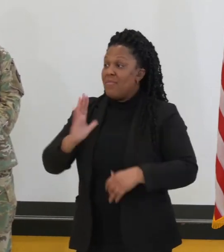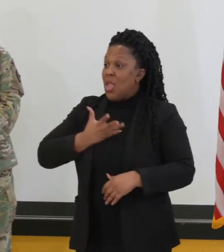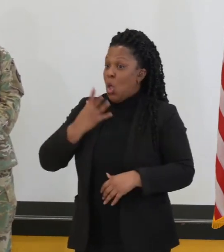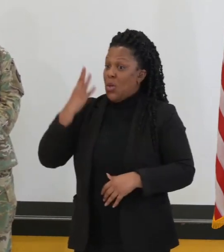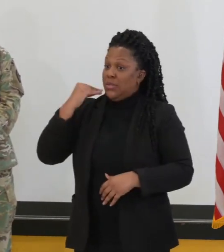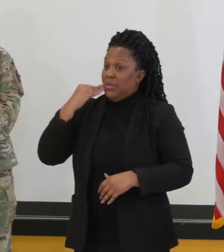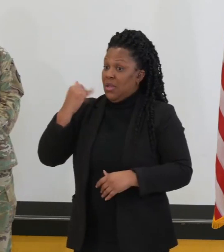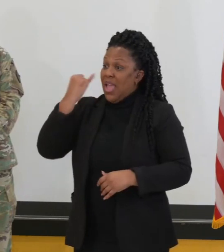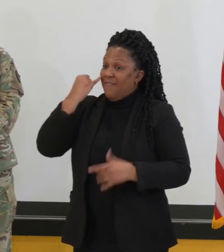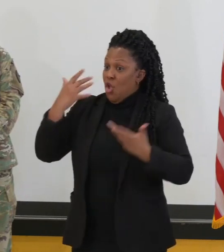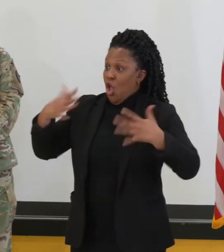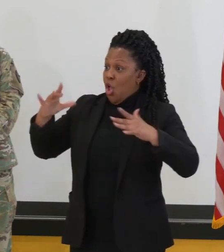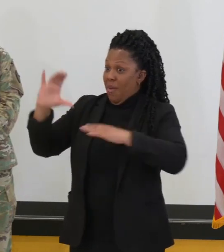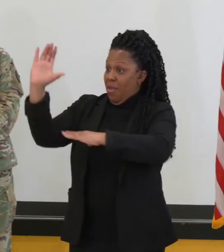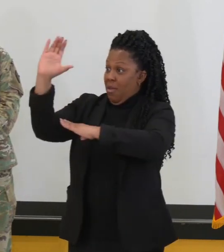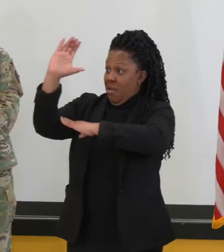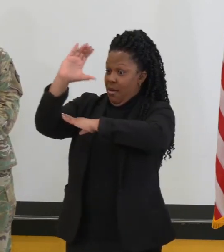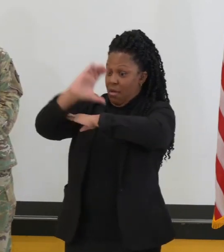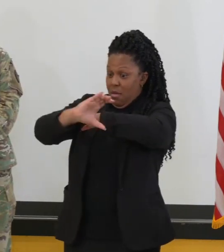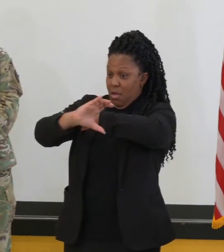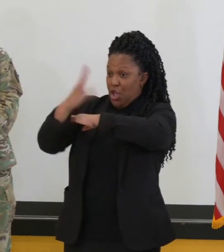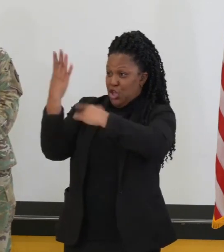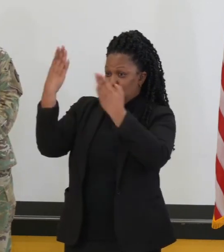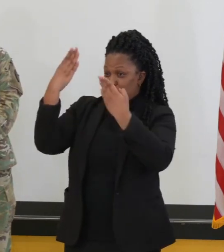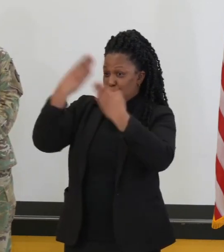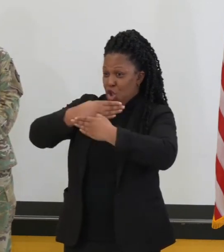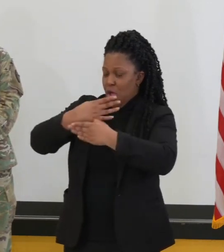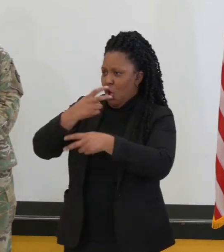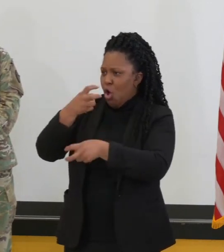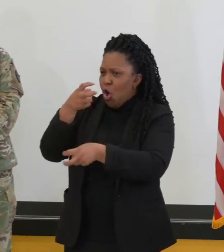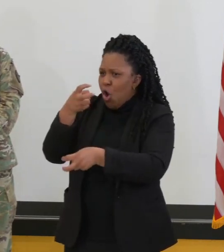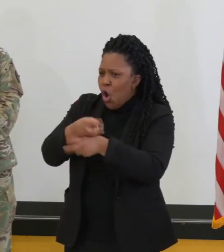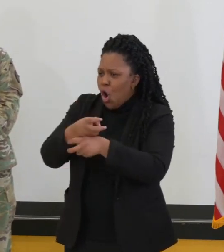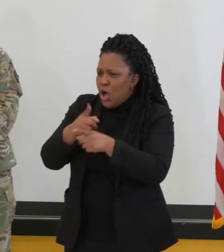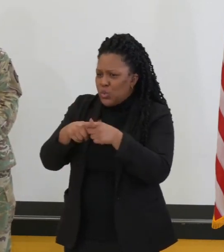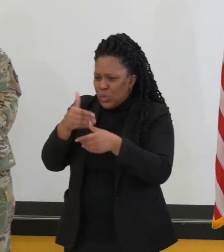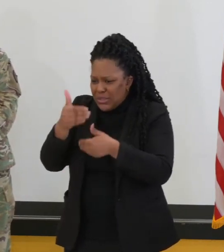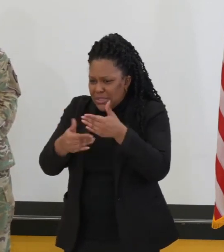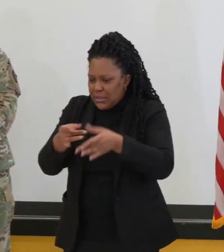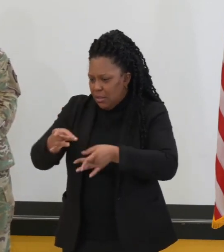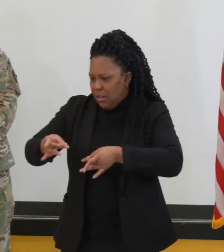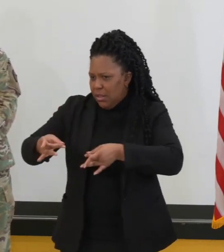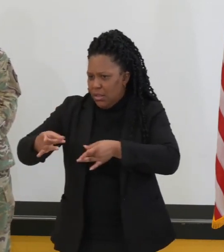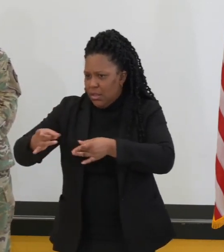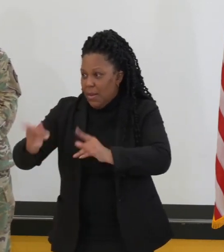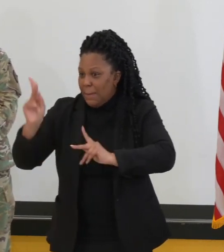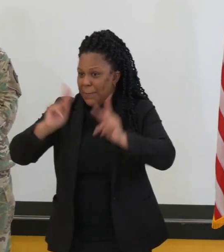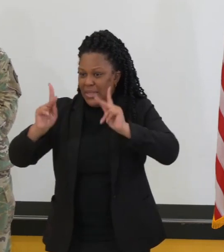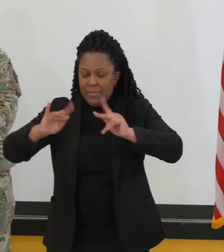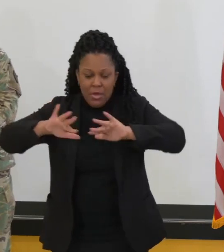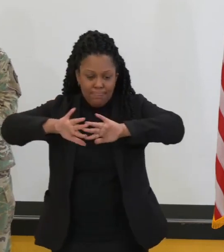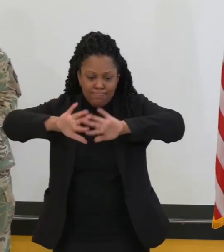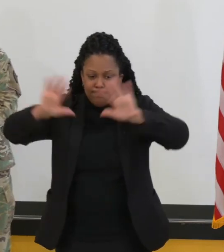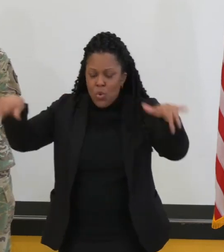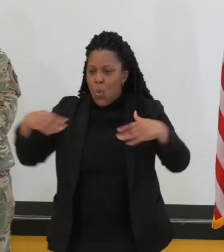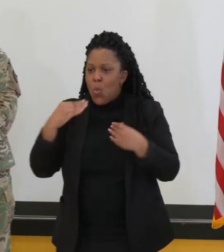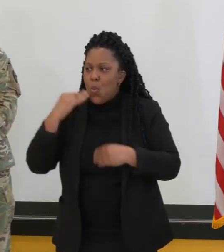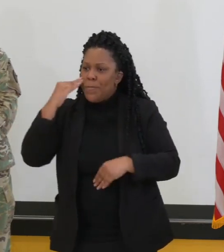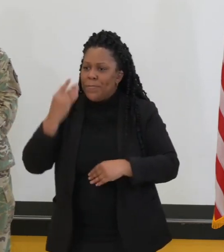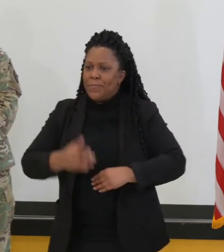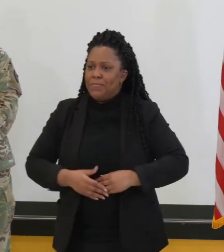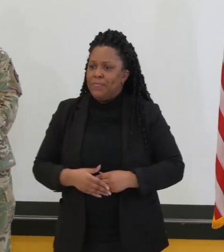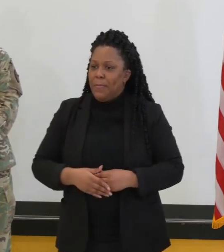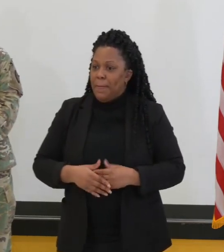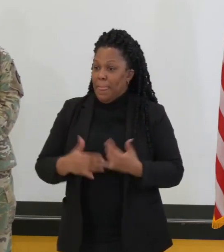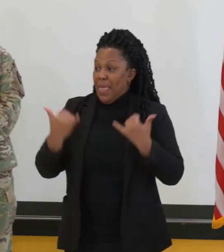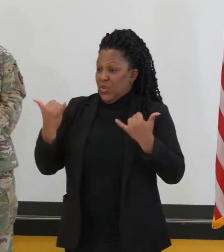difficult to have them work properly. And so we looked at what time sunset would be, which is about 8 o'clock